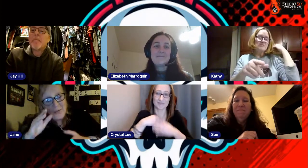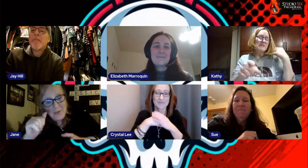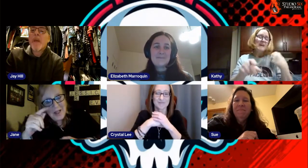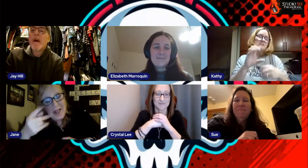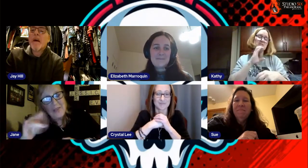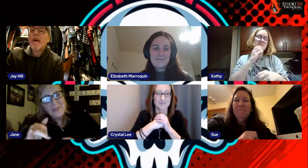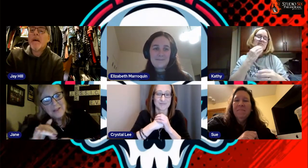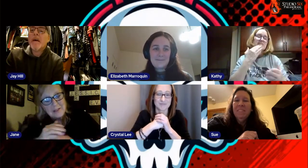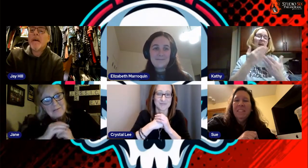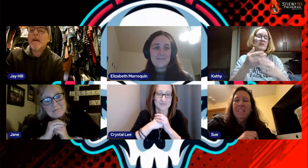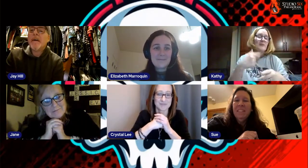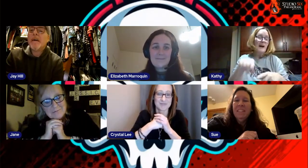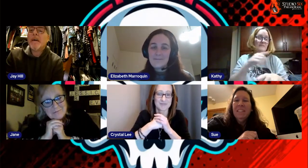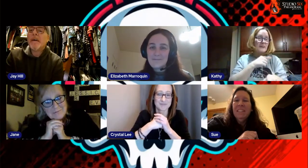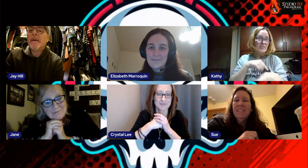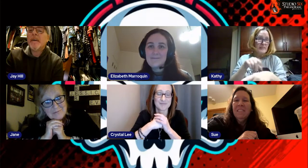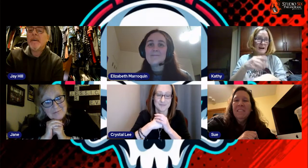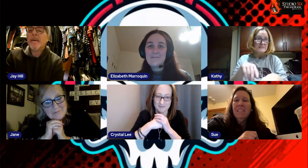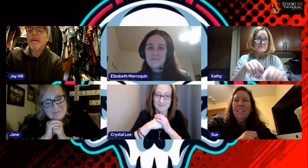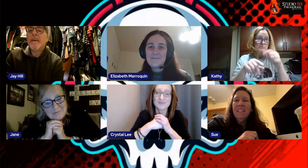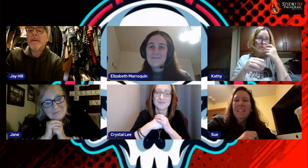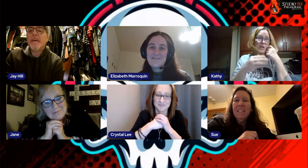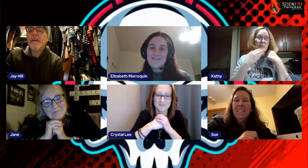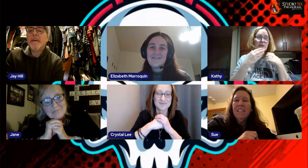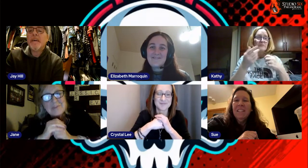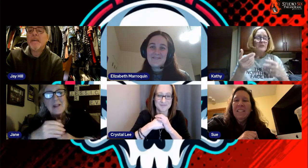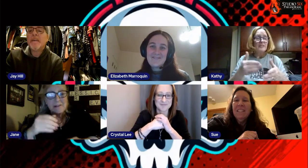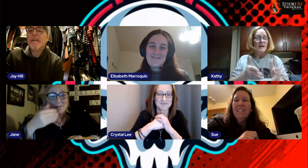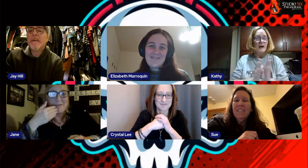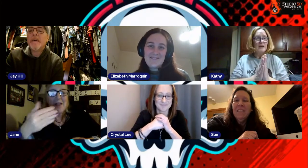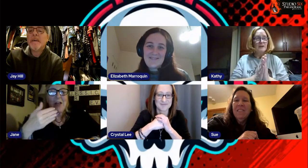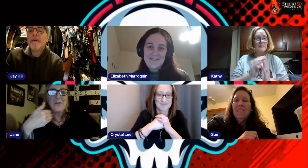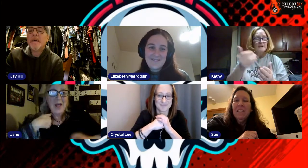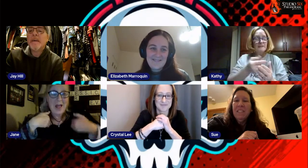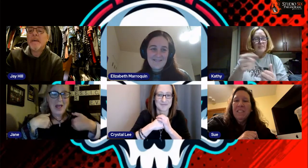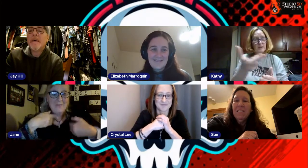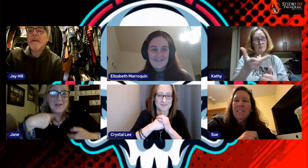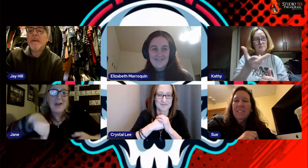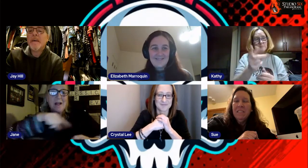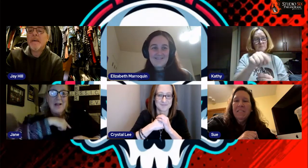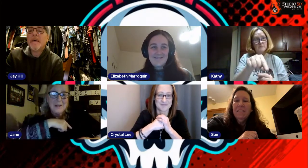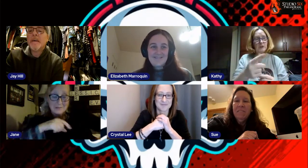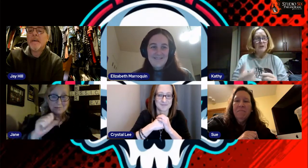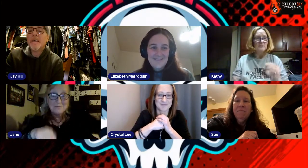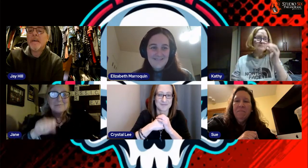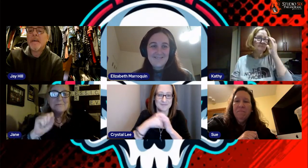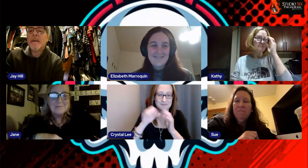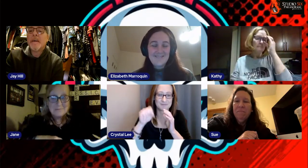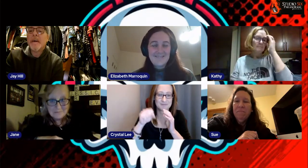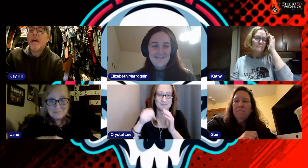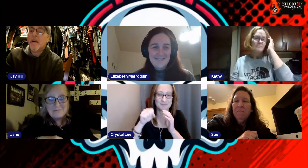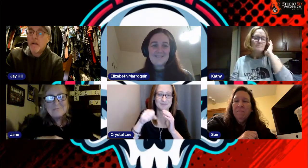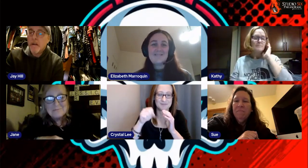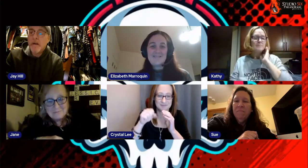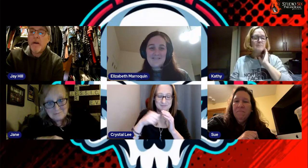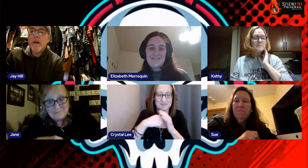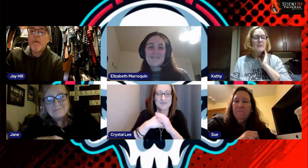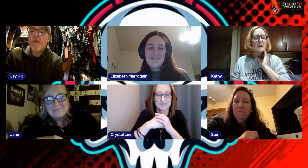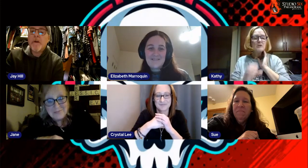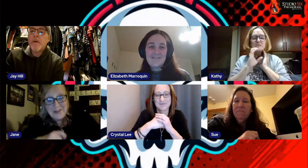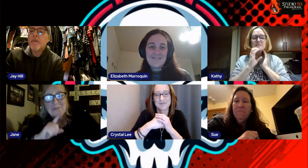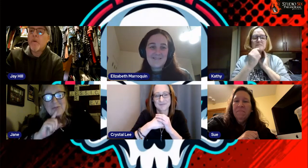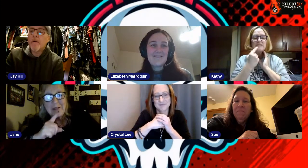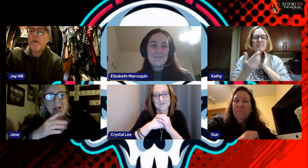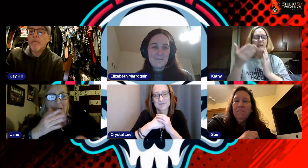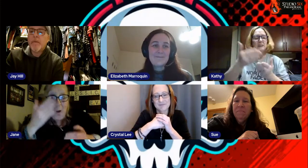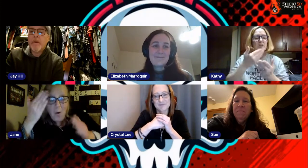Thank you. Oh, and Krista said, thank you for having us. Thank you for inviting them here. Oh,